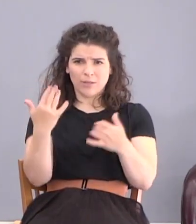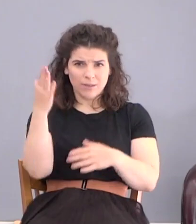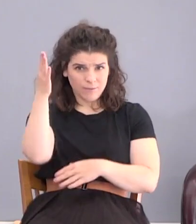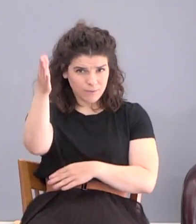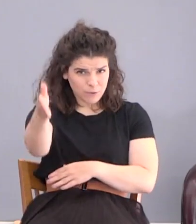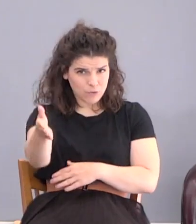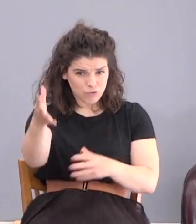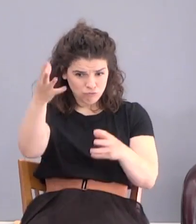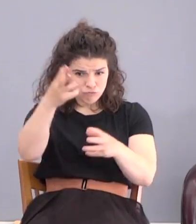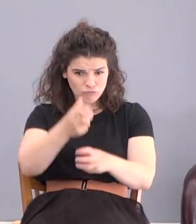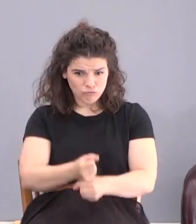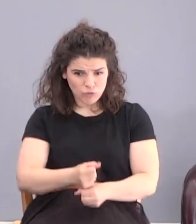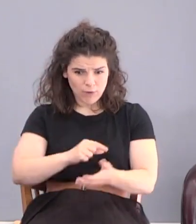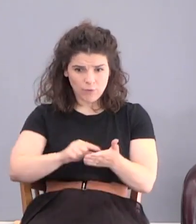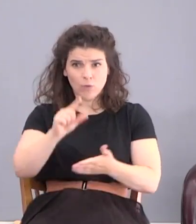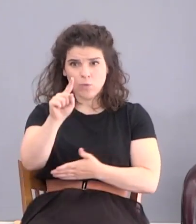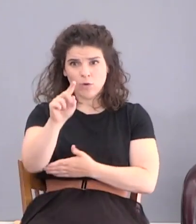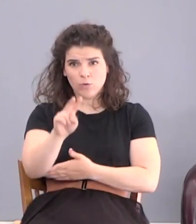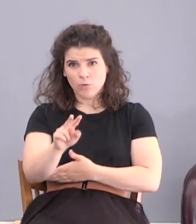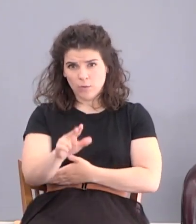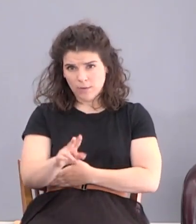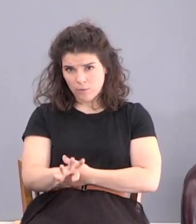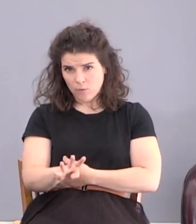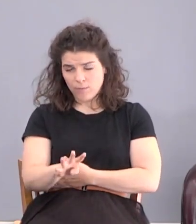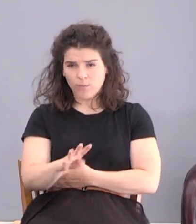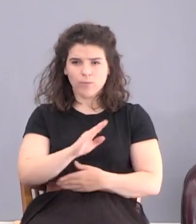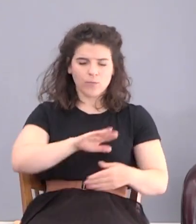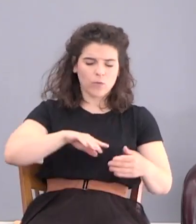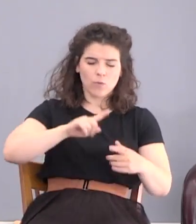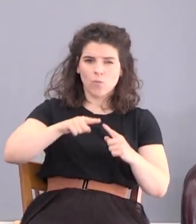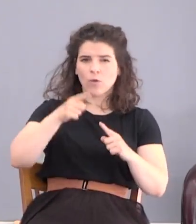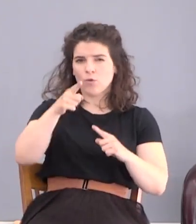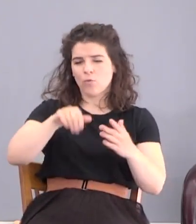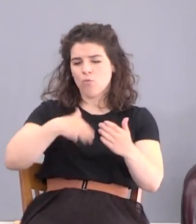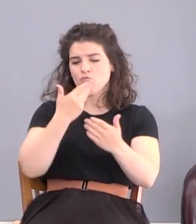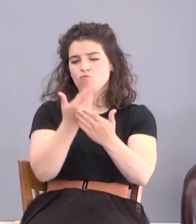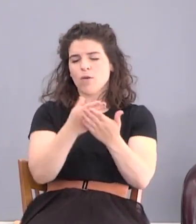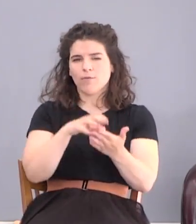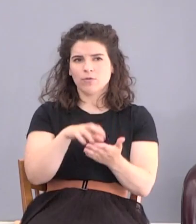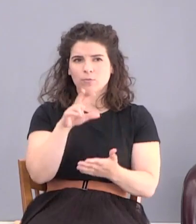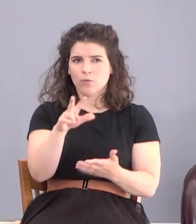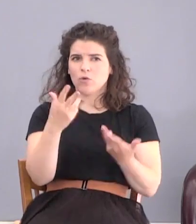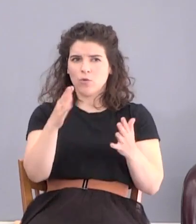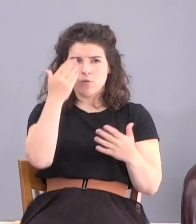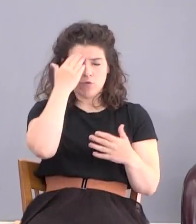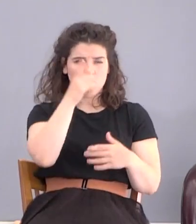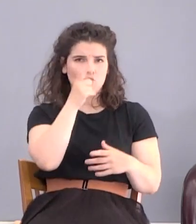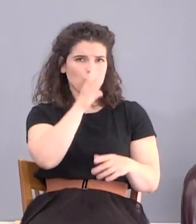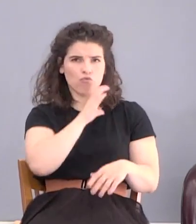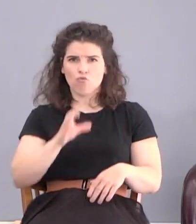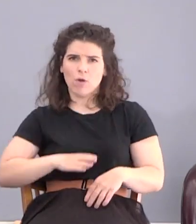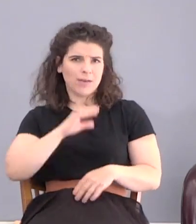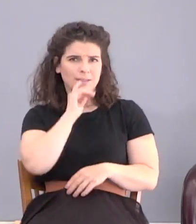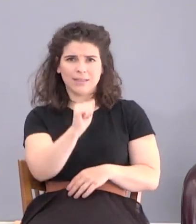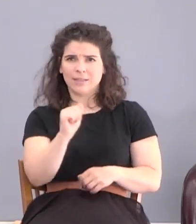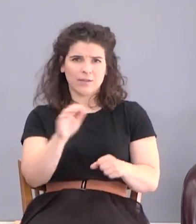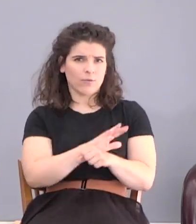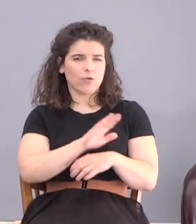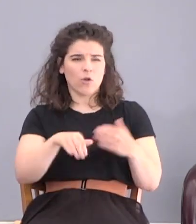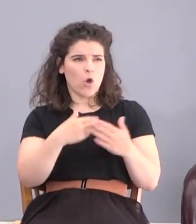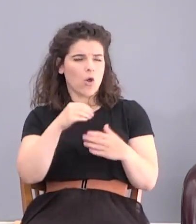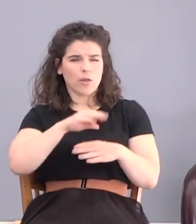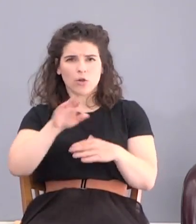get into chapter 3 here, we've already learned about who Christ is in Colossians 1, the fullness of him to fill all in all, who he is to the